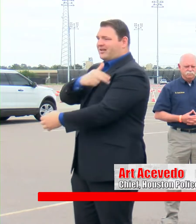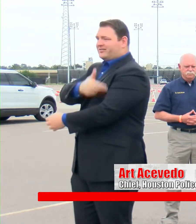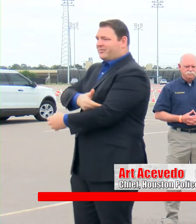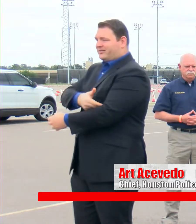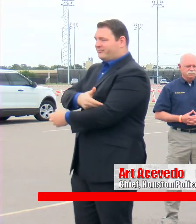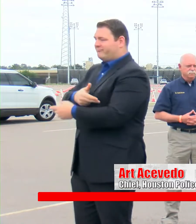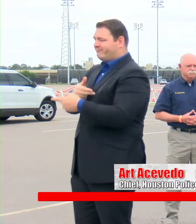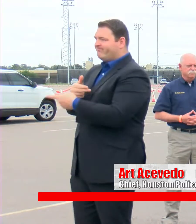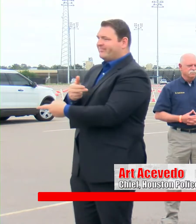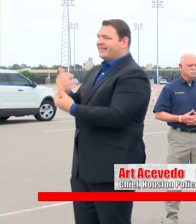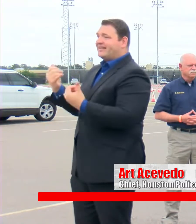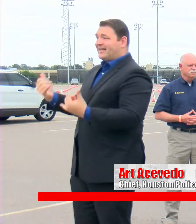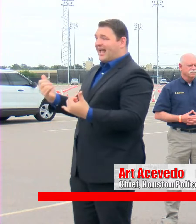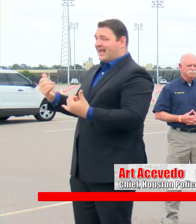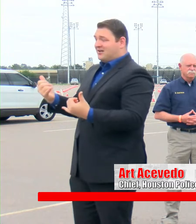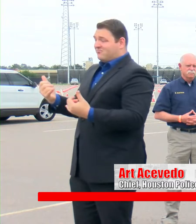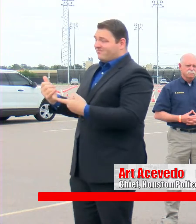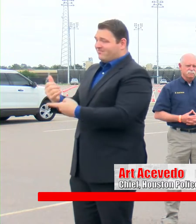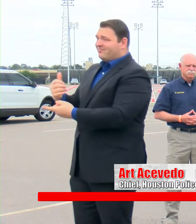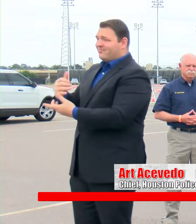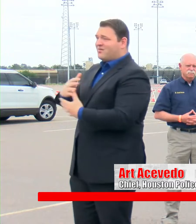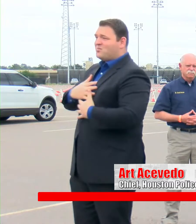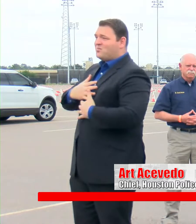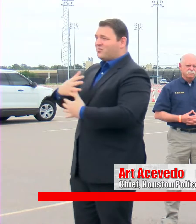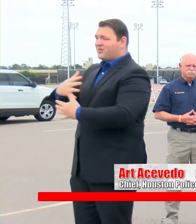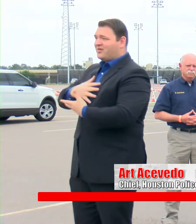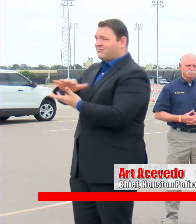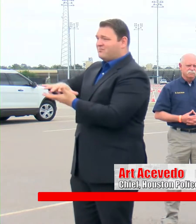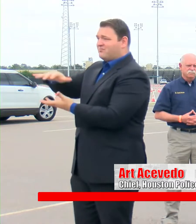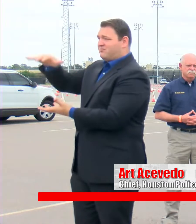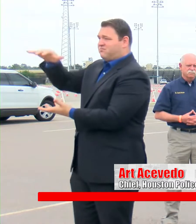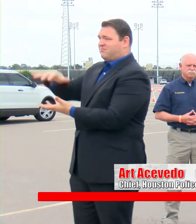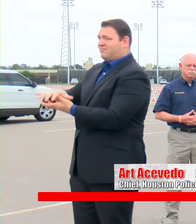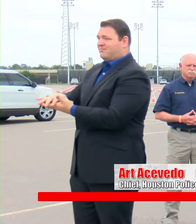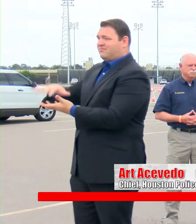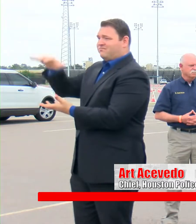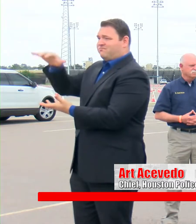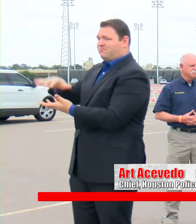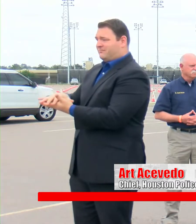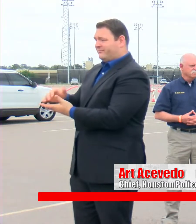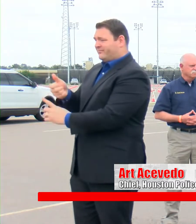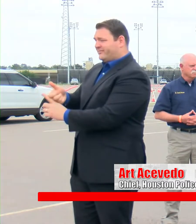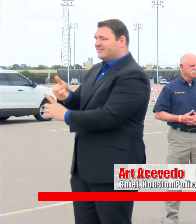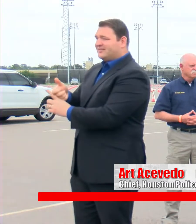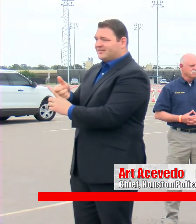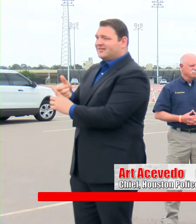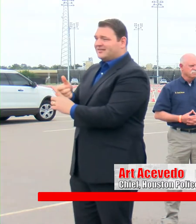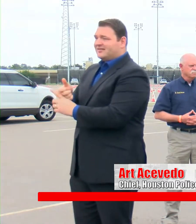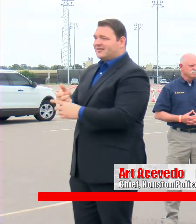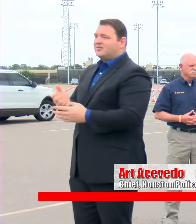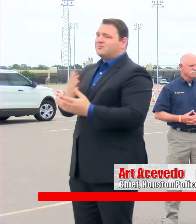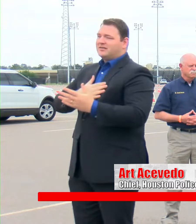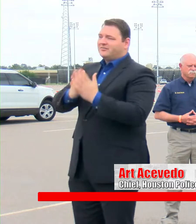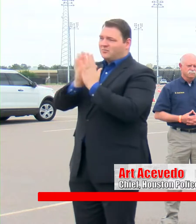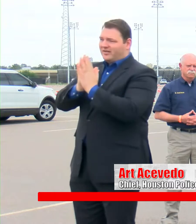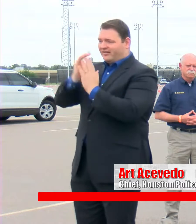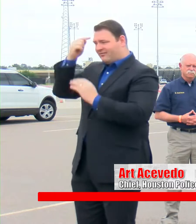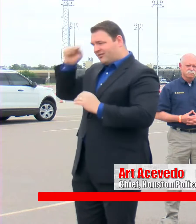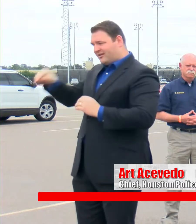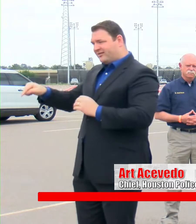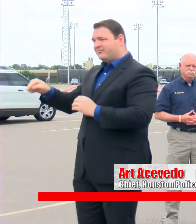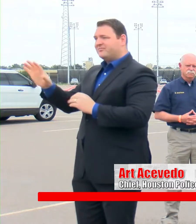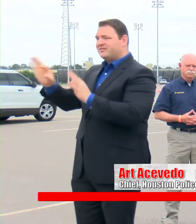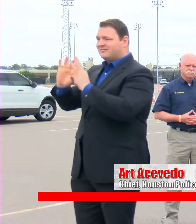for him and his family and everyone that's being impacted by this dreadful virus. On the good side